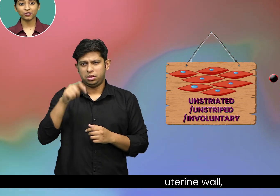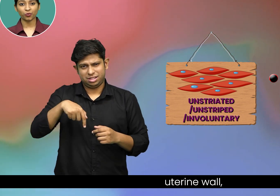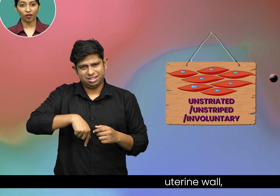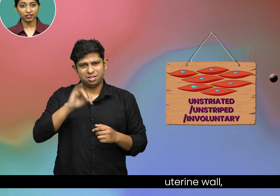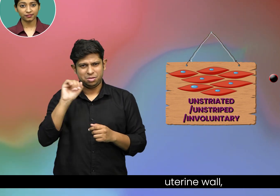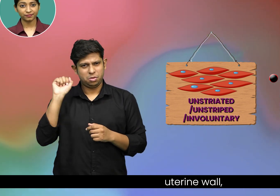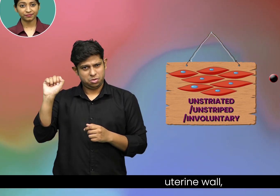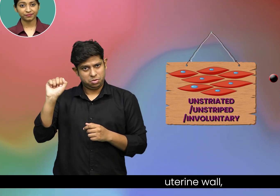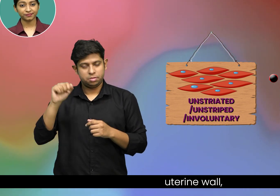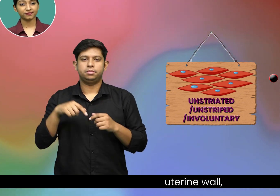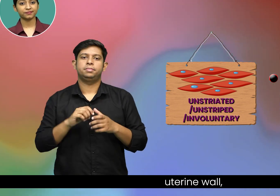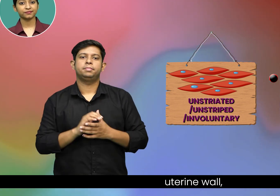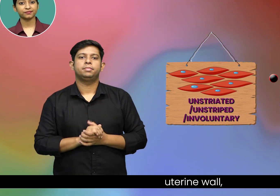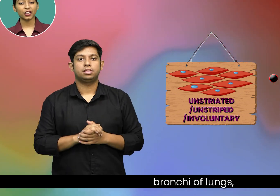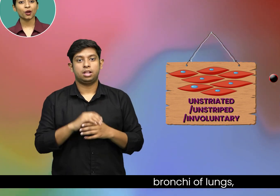uterine wall,